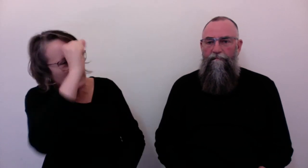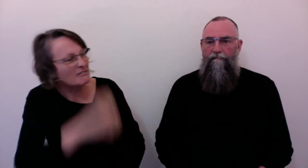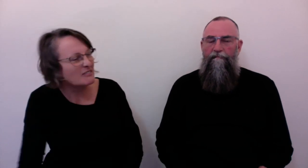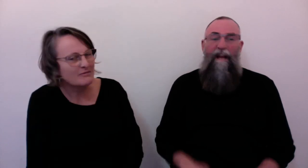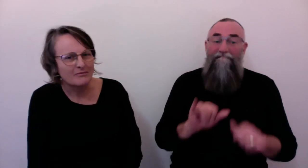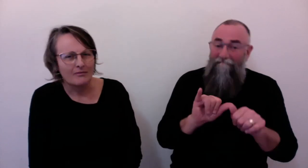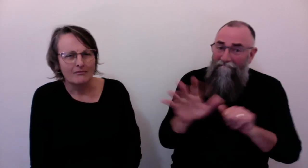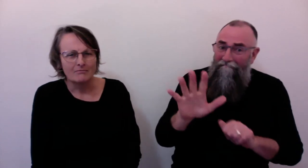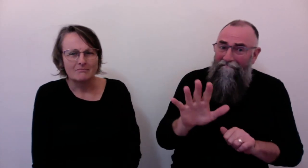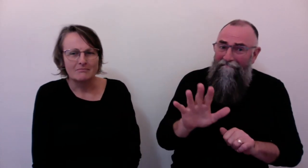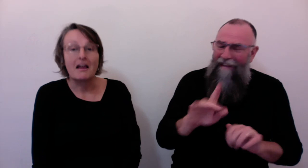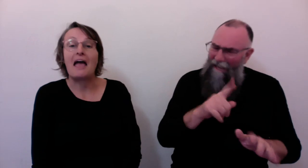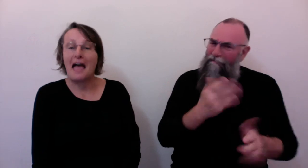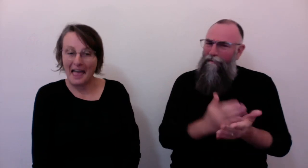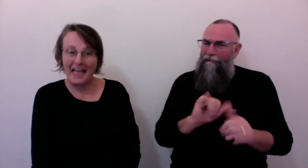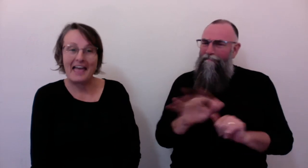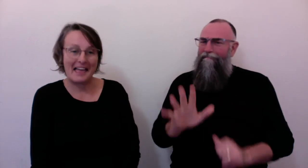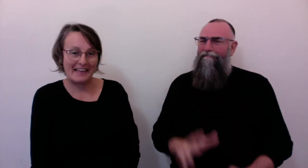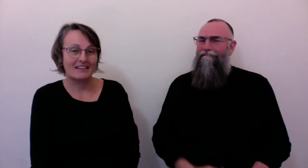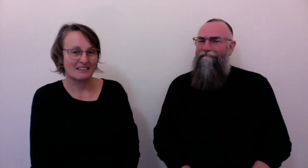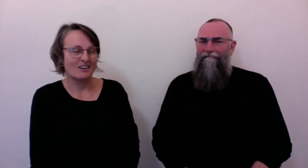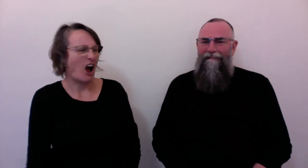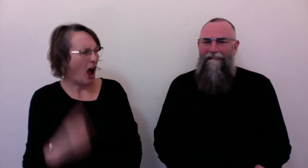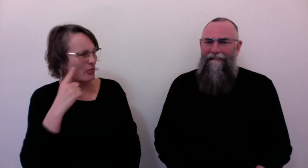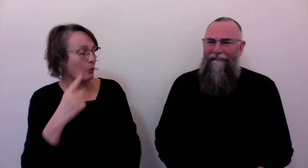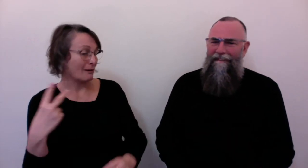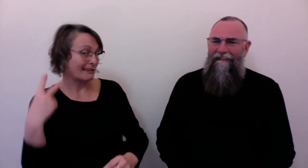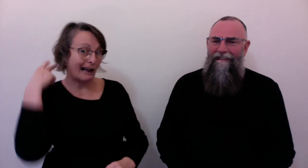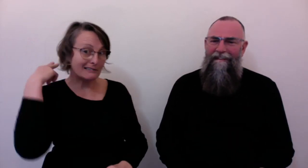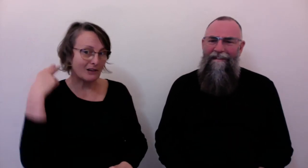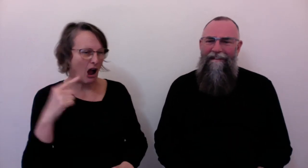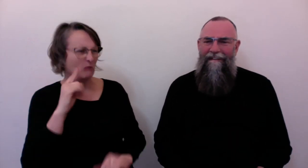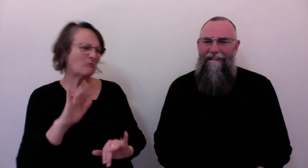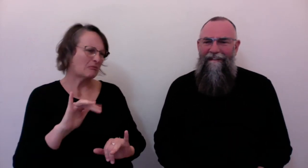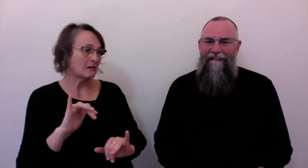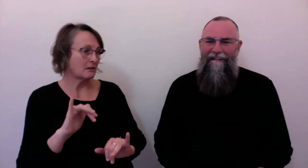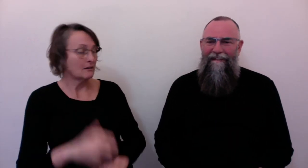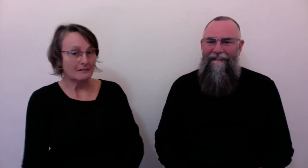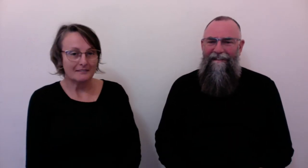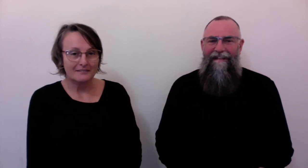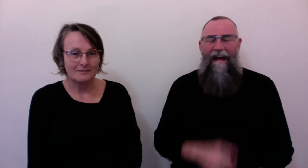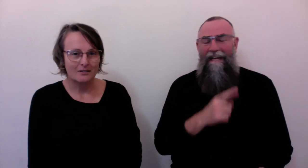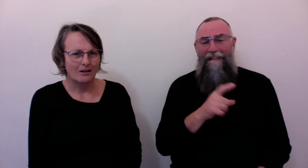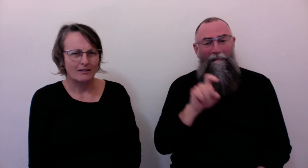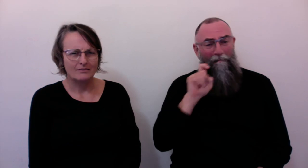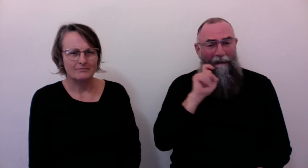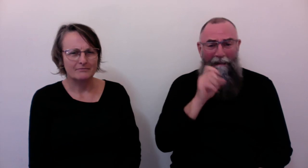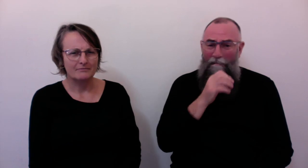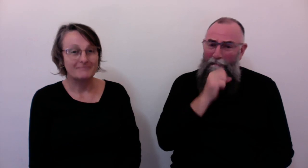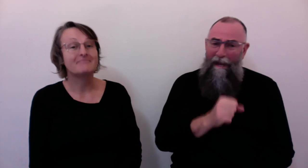lost his cred when he lost his ponytail, but he's still Nah, got he it. looks All like right, a no No, worries. he's hilarious. Oh. No, he's so funny. Yeah, he's Yeah. and he's an actual sweetheart.